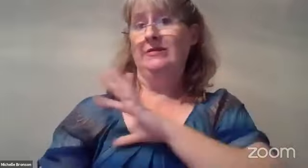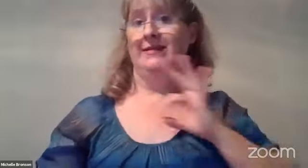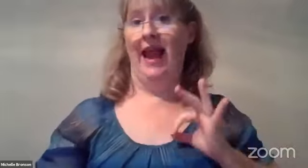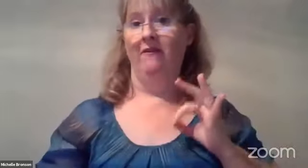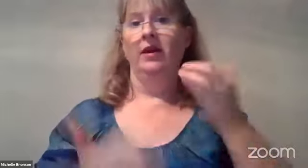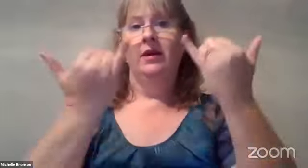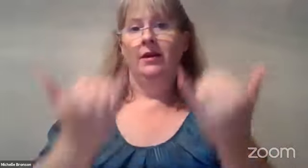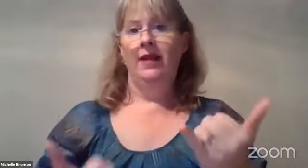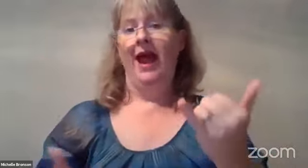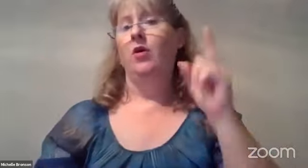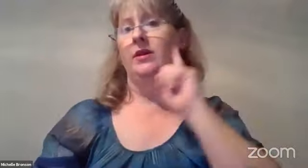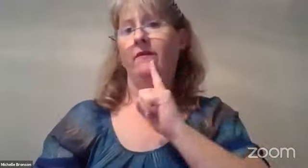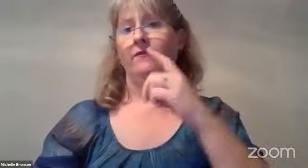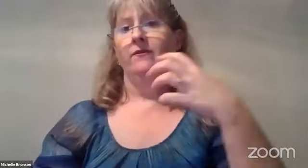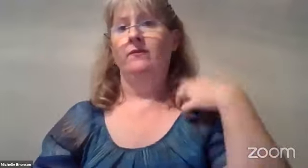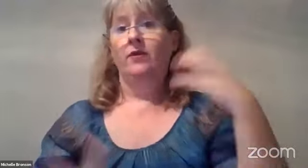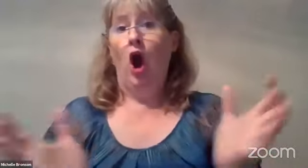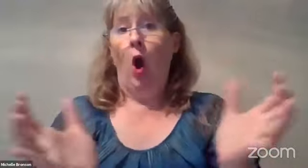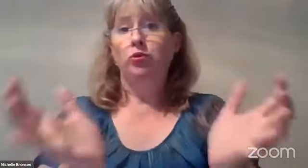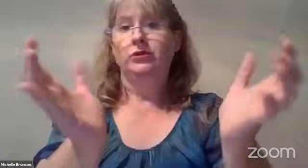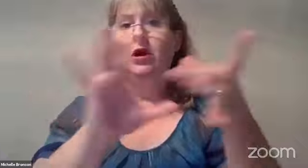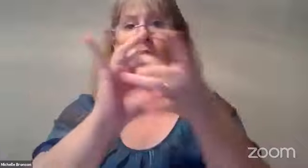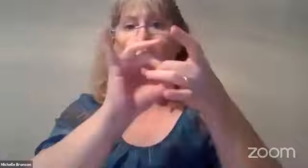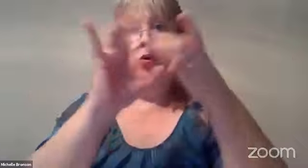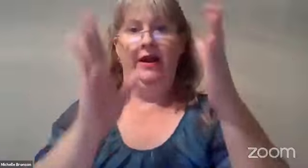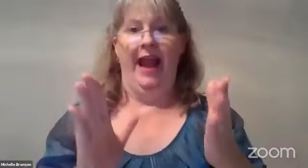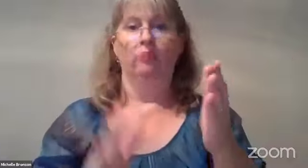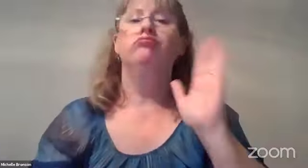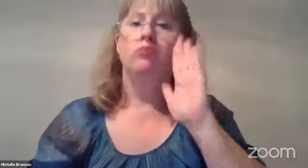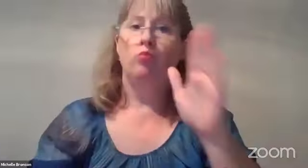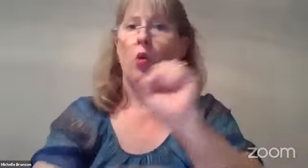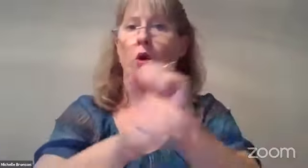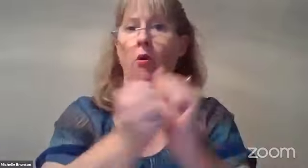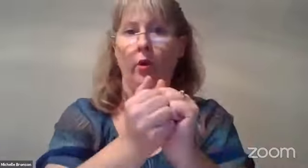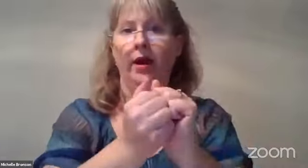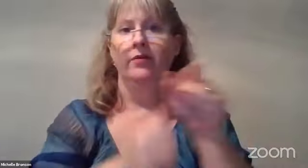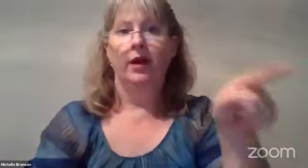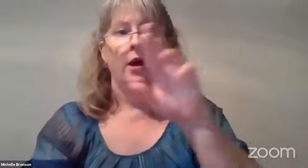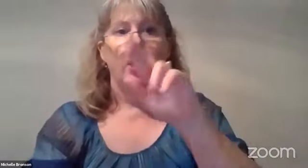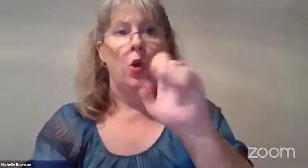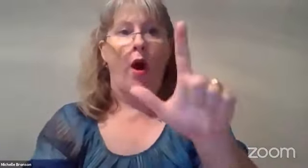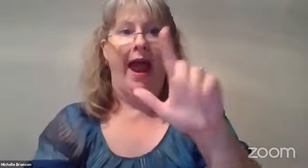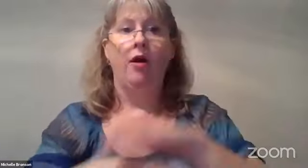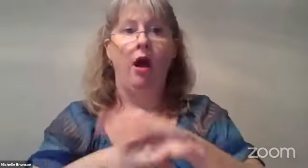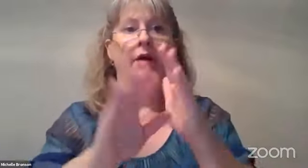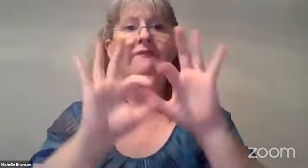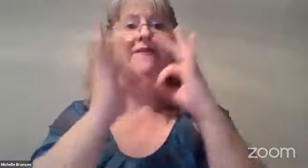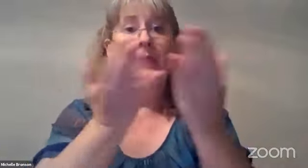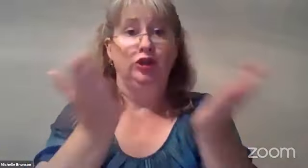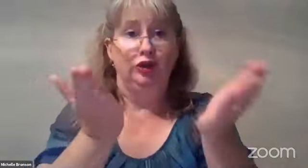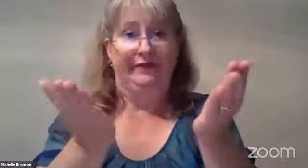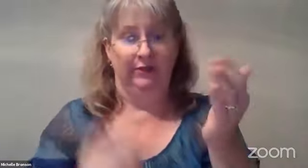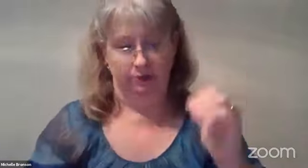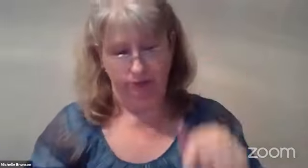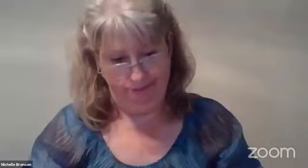some of that money. We have a staff member who will be the deaf coach coordinator working with NorCal for